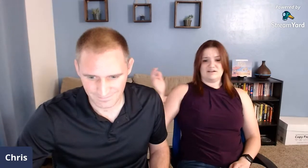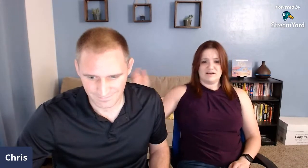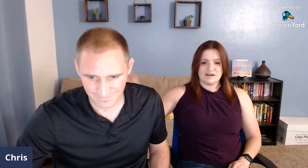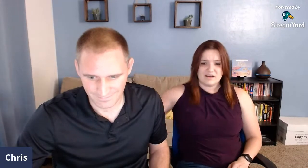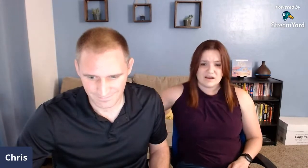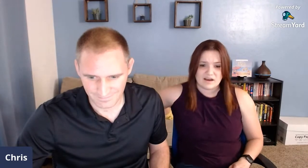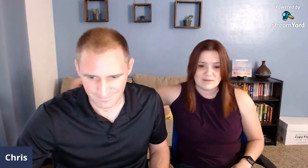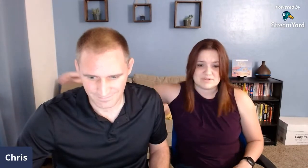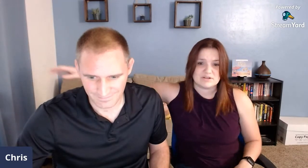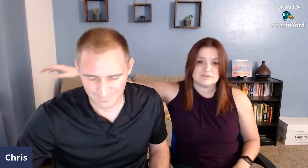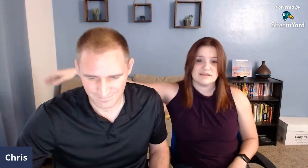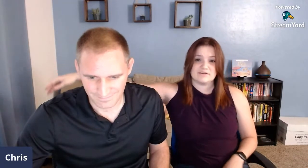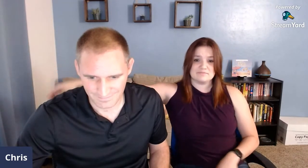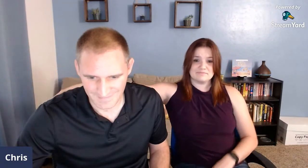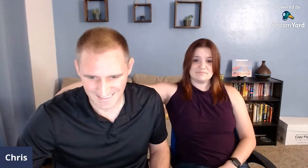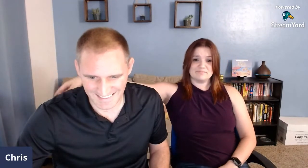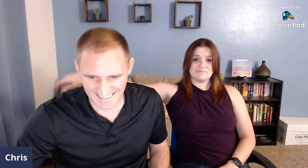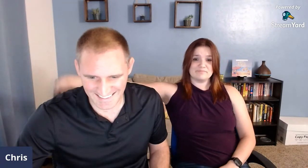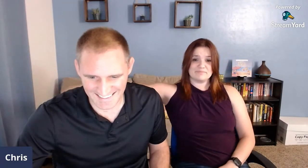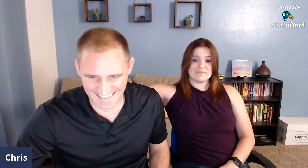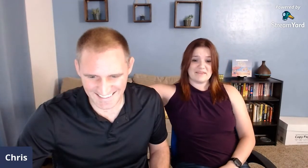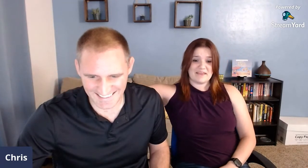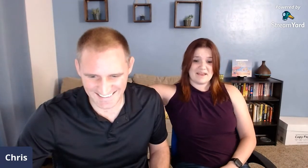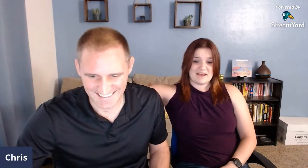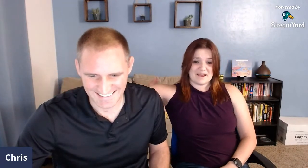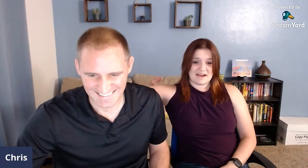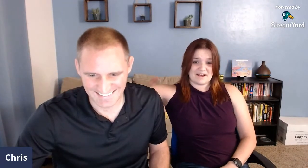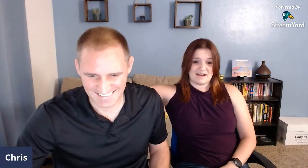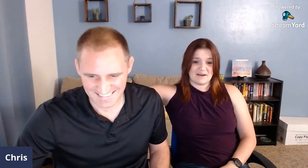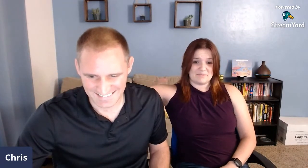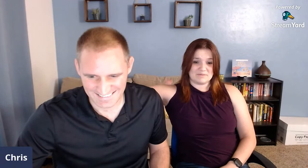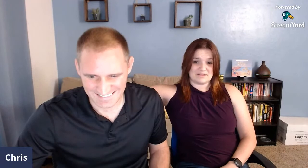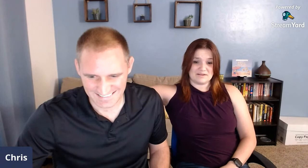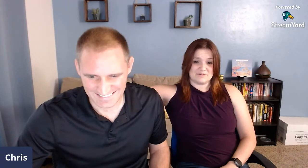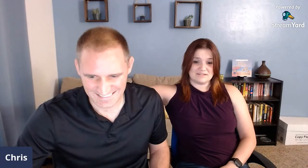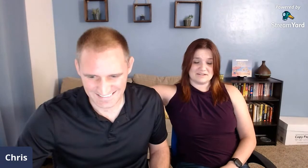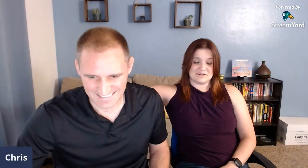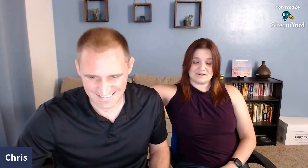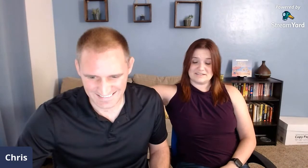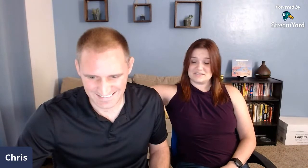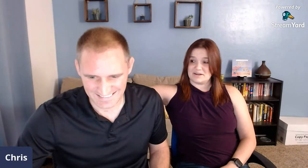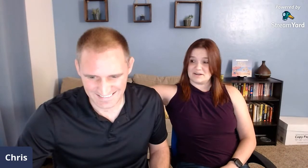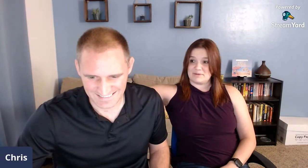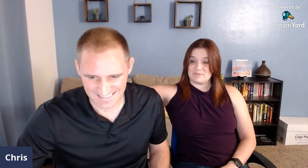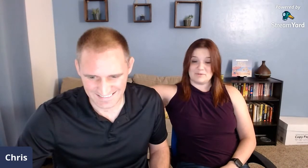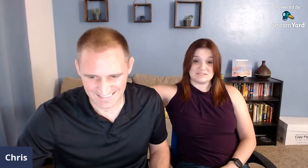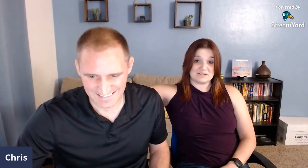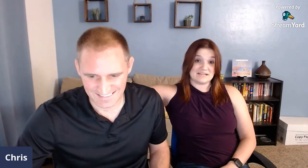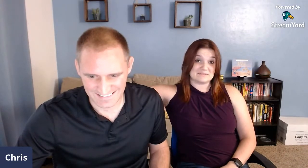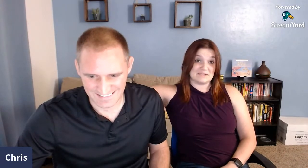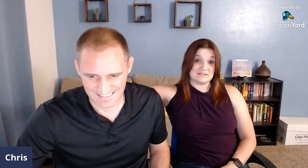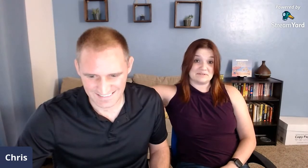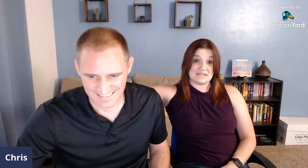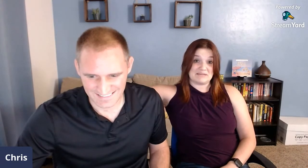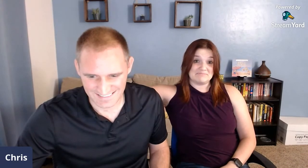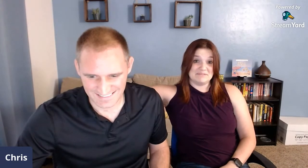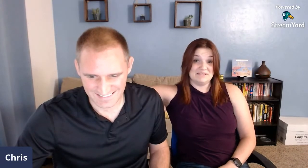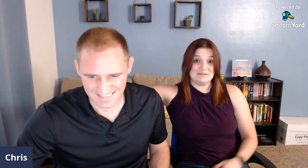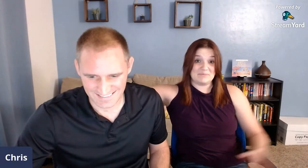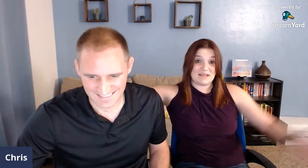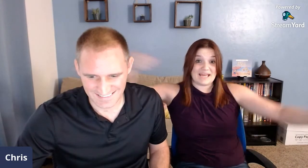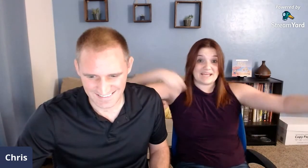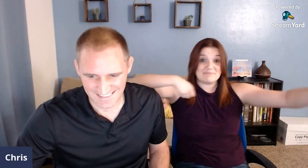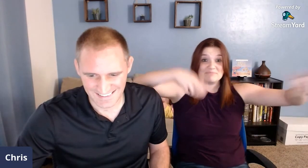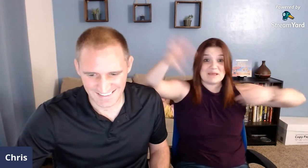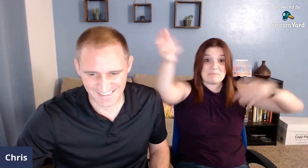this is her business card. I'm in trouble now. Got some really great products. I'm going to be going to her Instagram, and I'm going to waste all kinds of money doing that. I'm